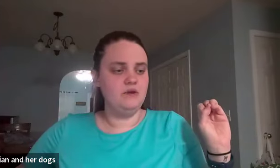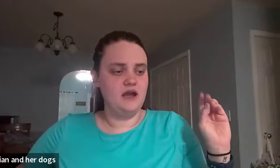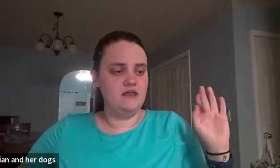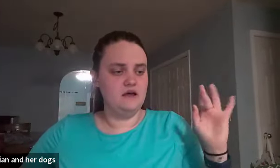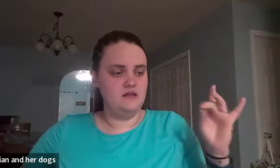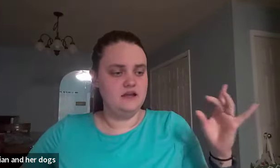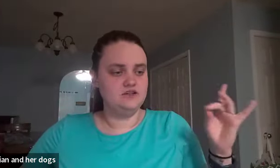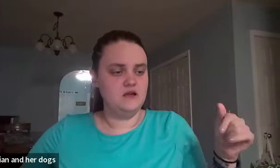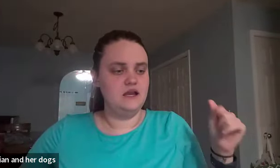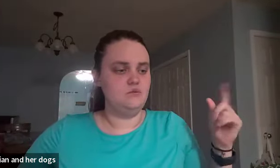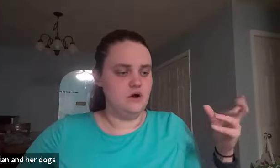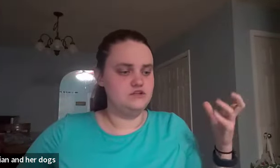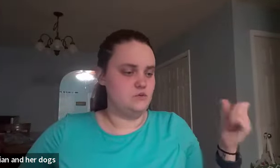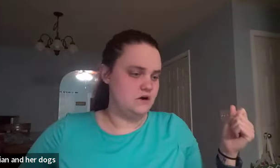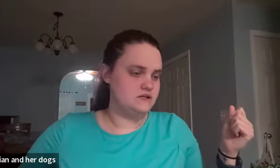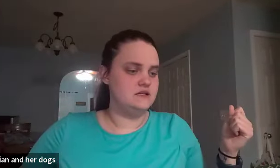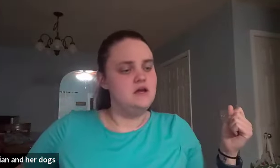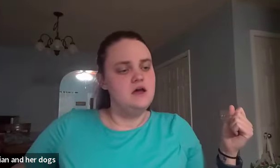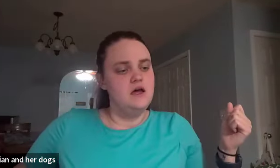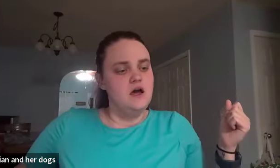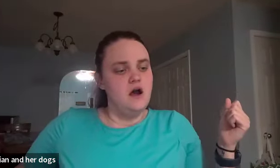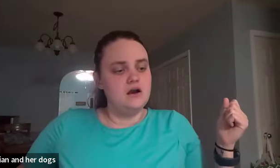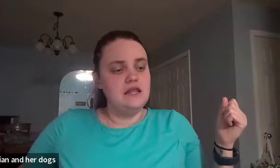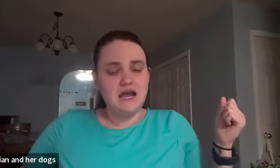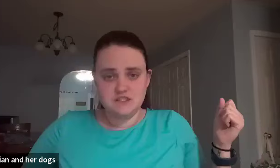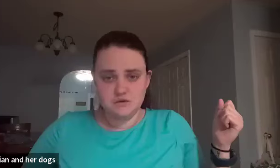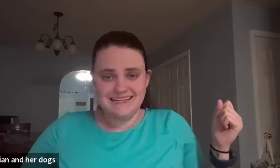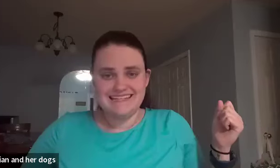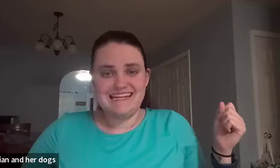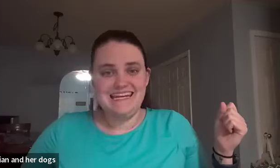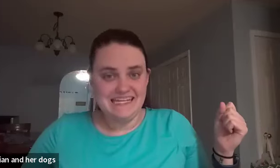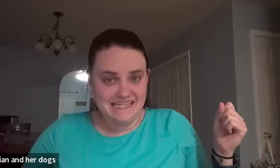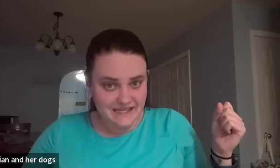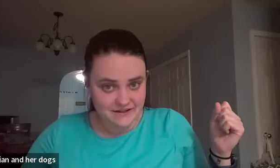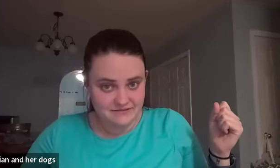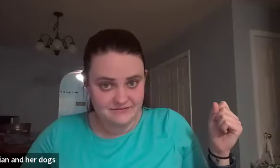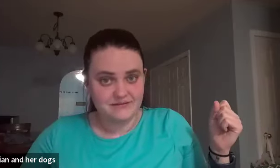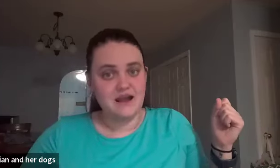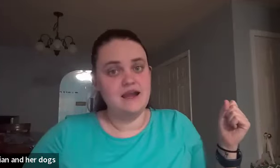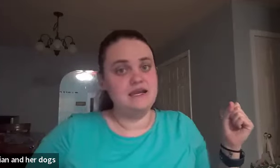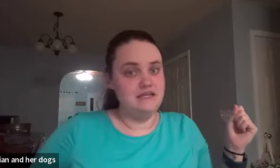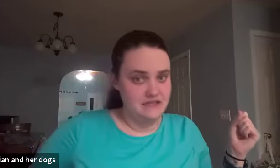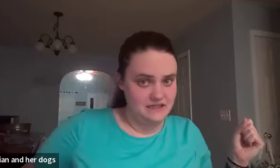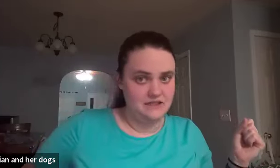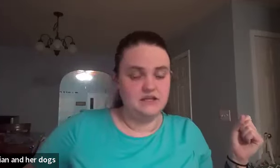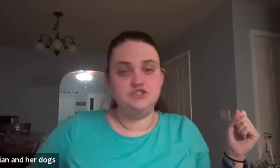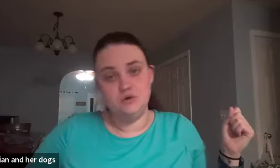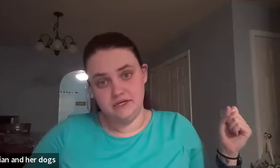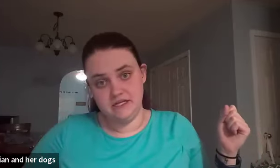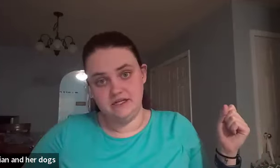we have I like, don't like, want, don't want. Our last one is need. I need, I don't